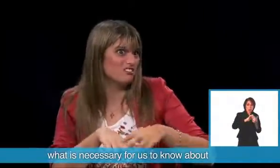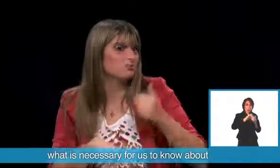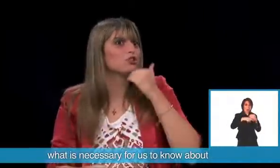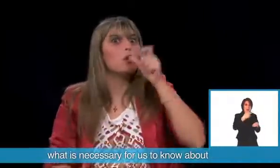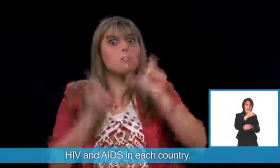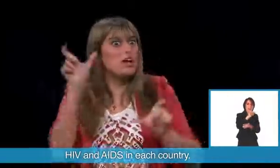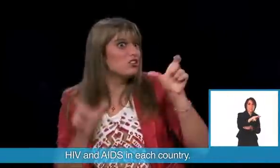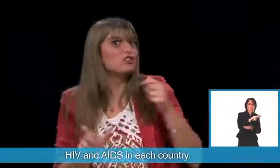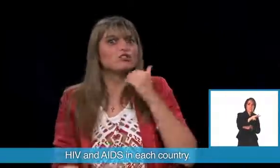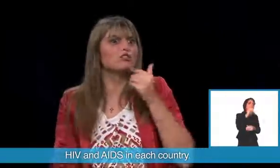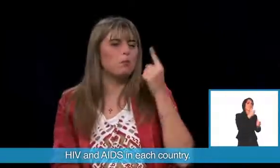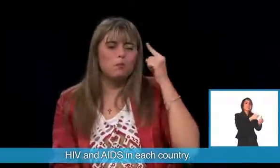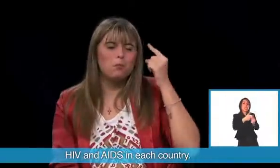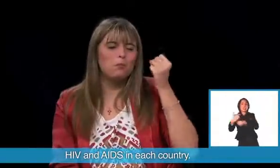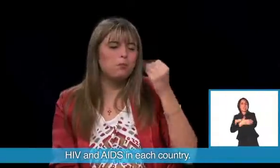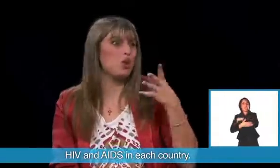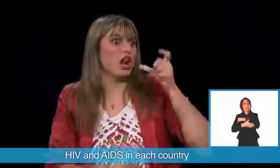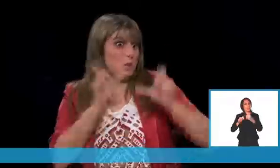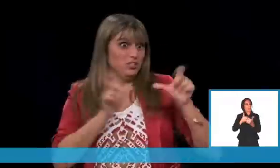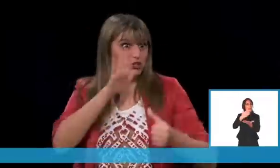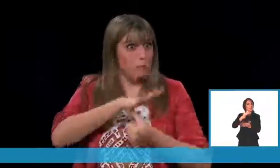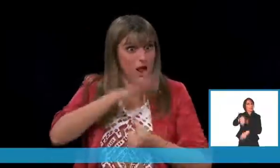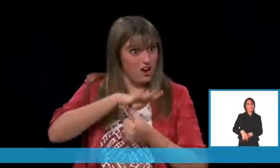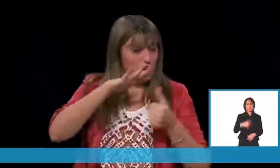us to know about HIV and AIDS in each country.